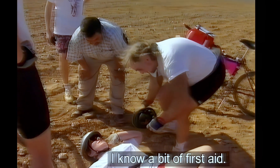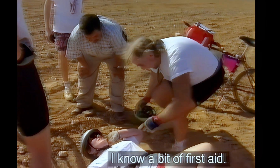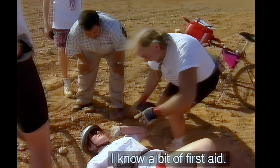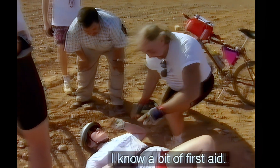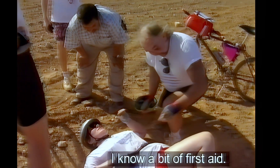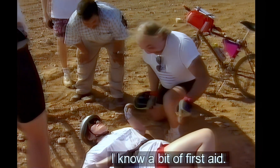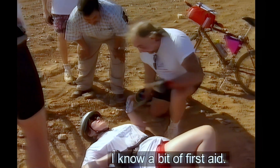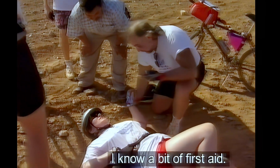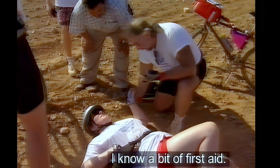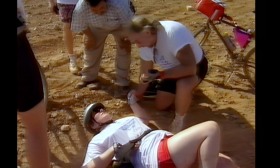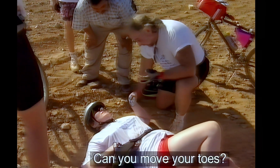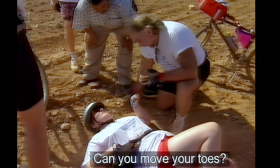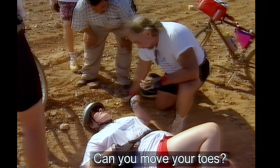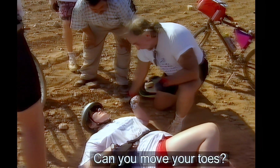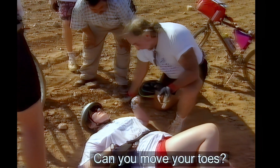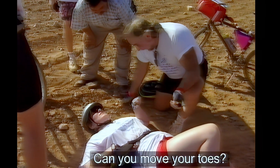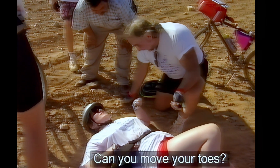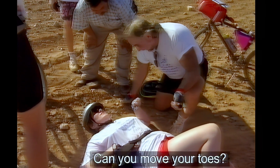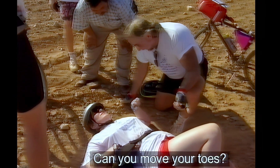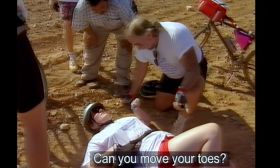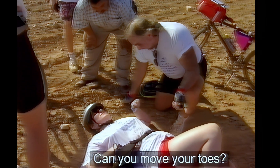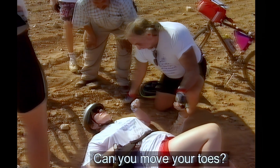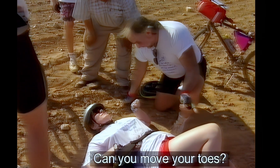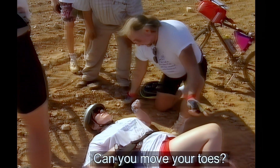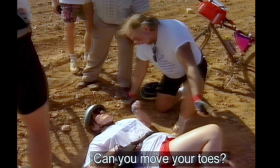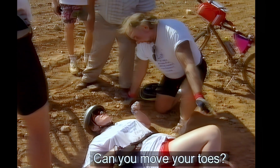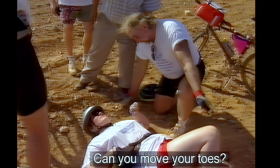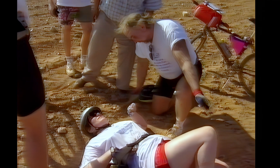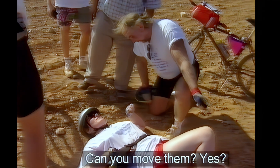aid. Can you move your toes on that side? Can you move them?